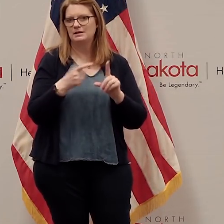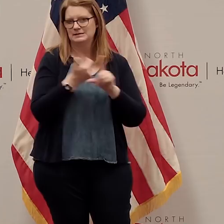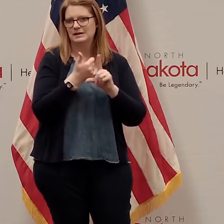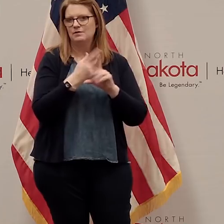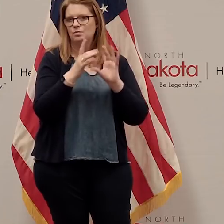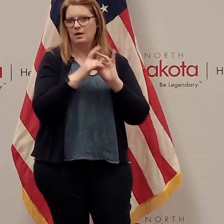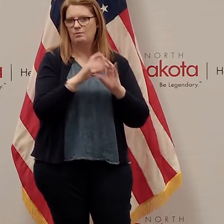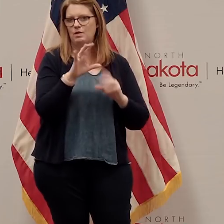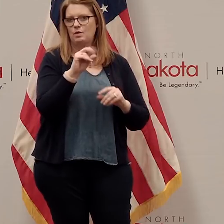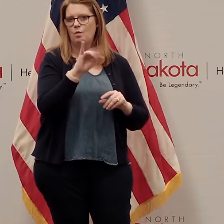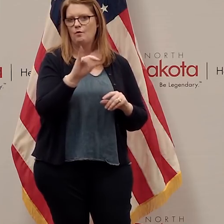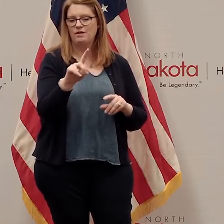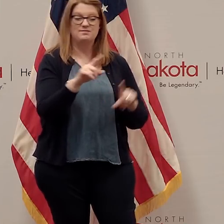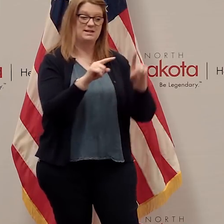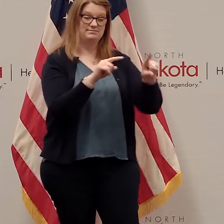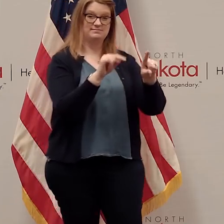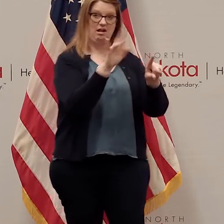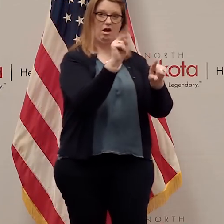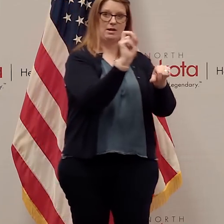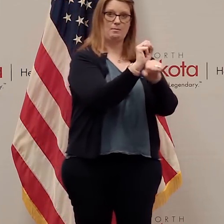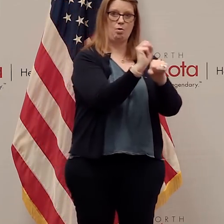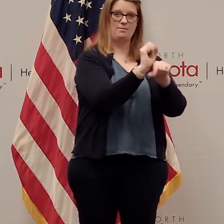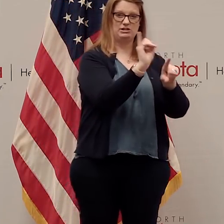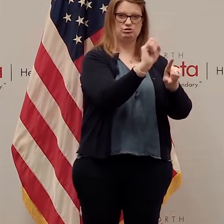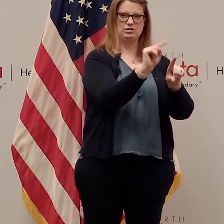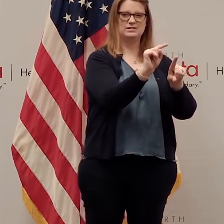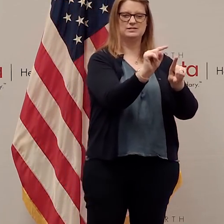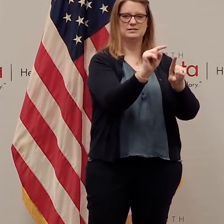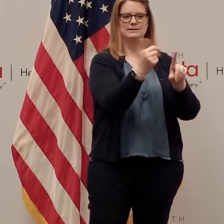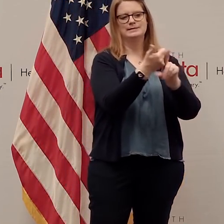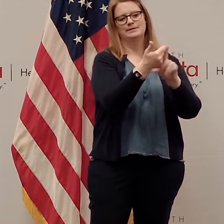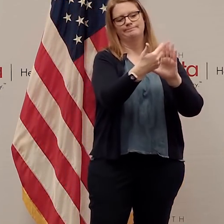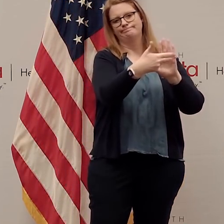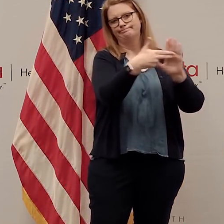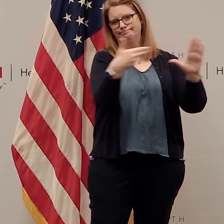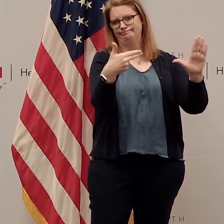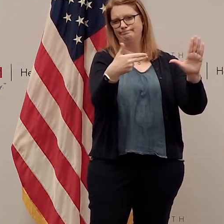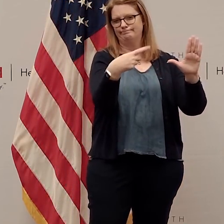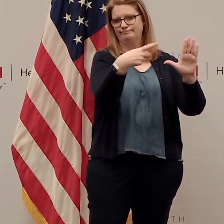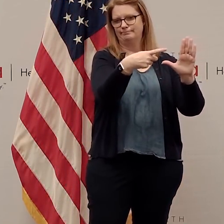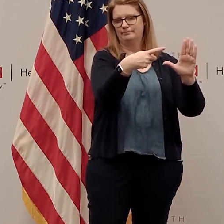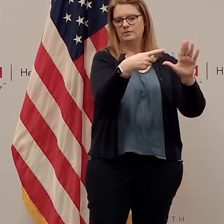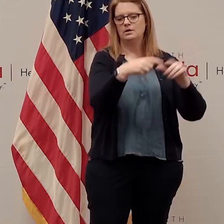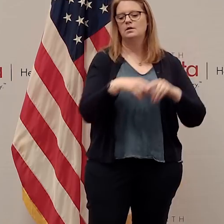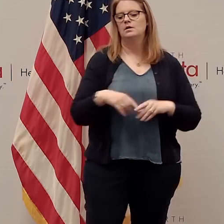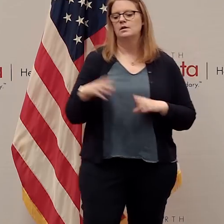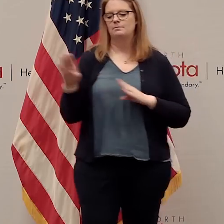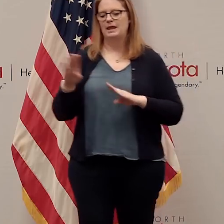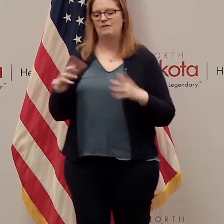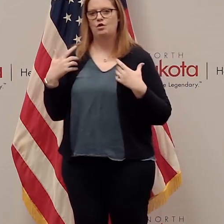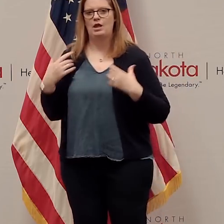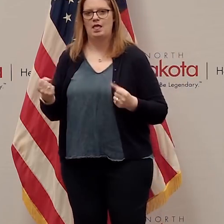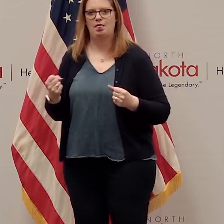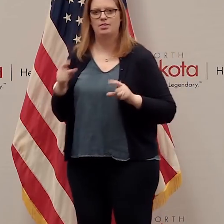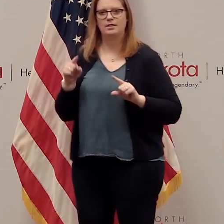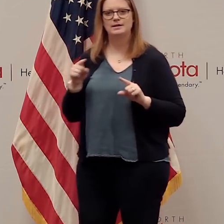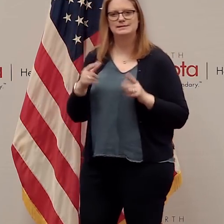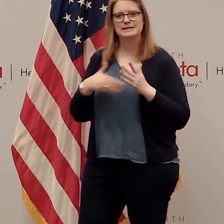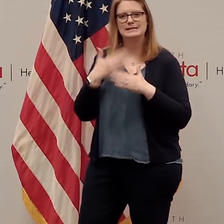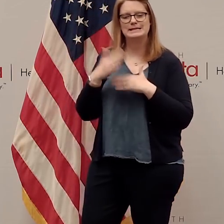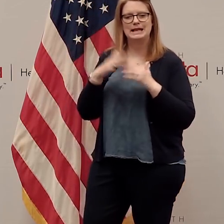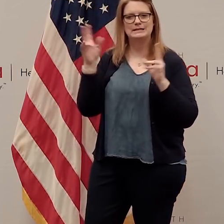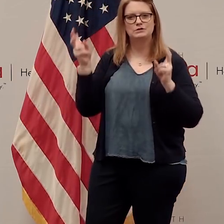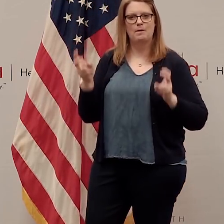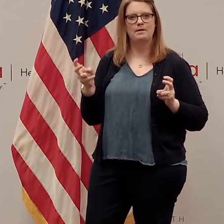COVID-related, but unemployment insurance is one of those designated areas. On the behavioral health update, our next topic for the